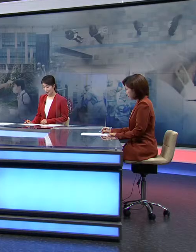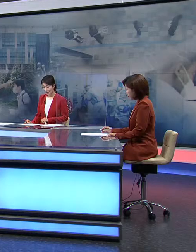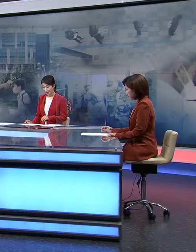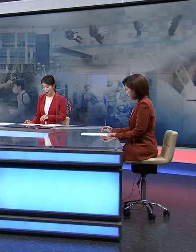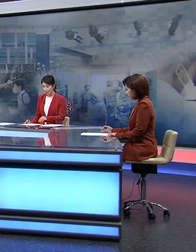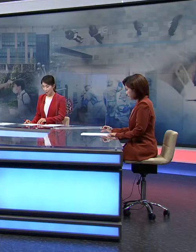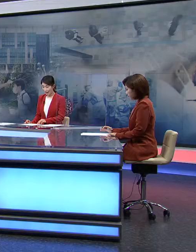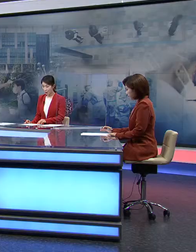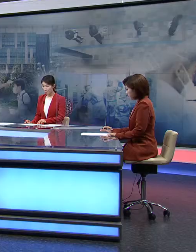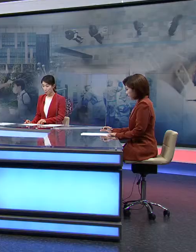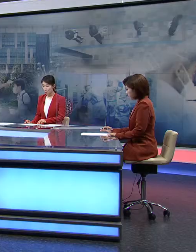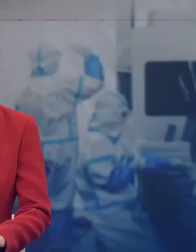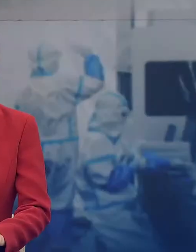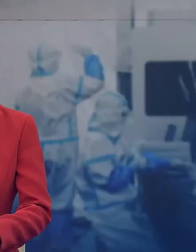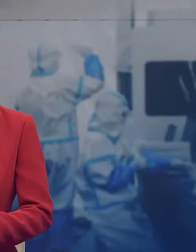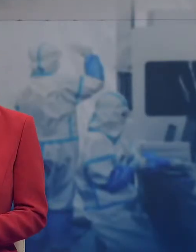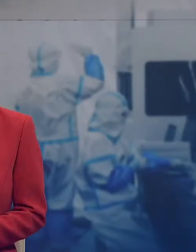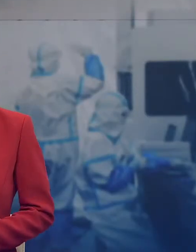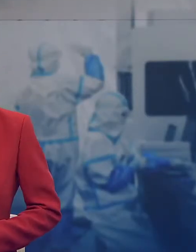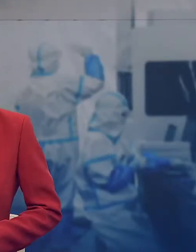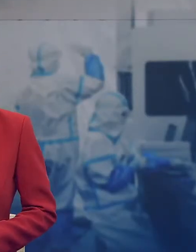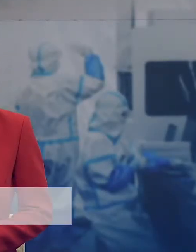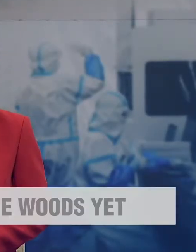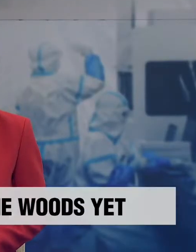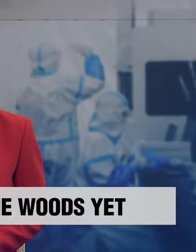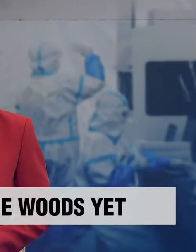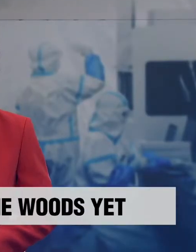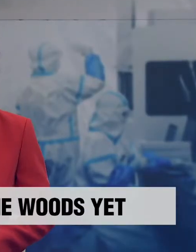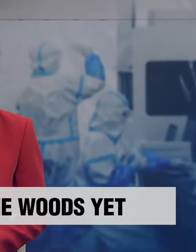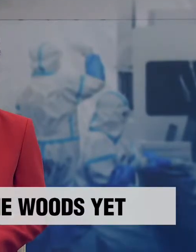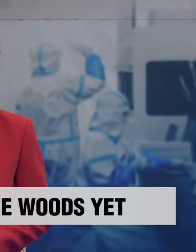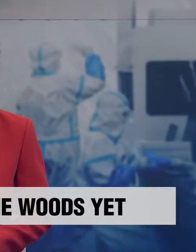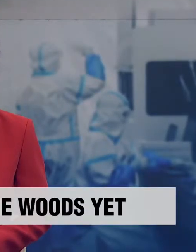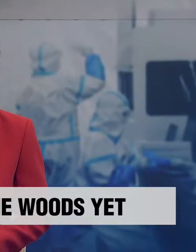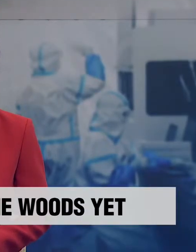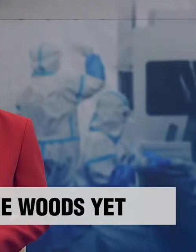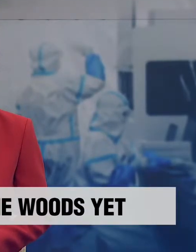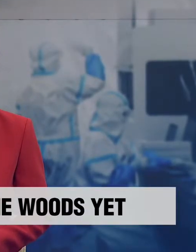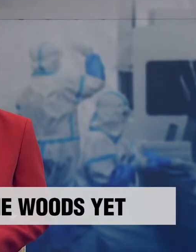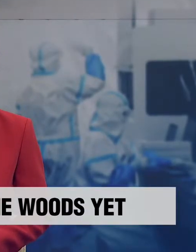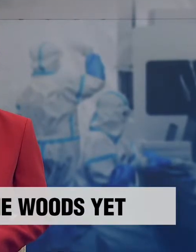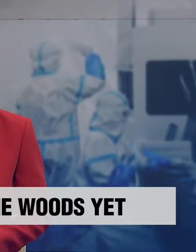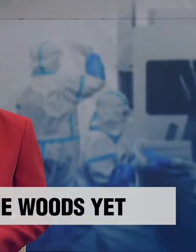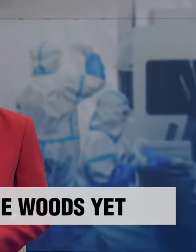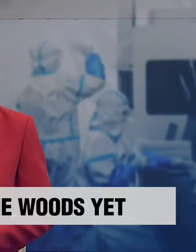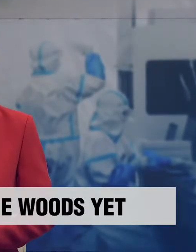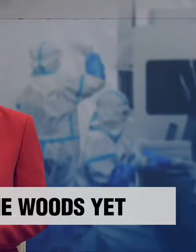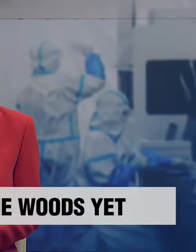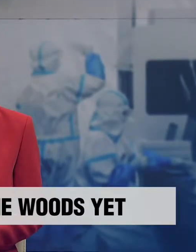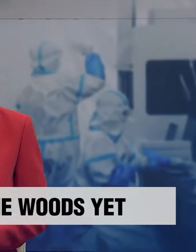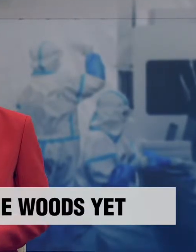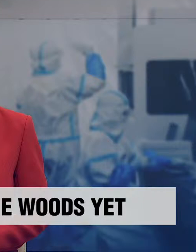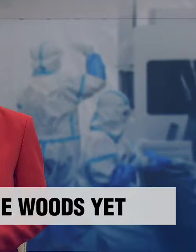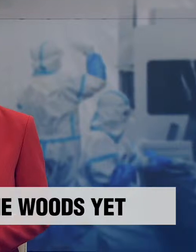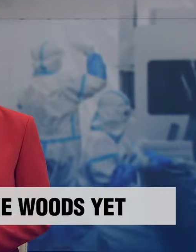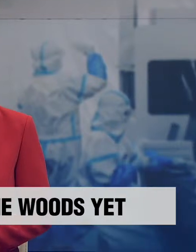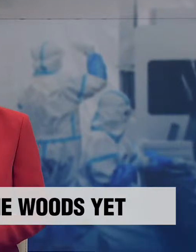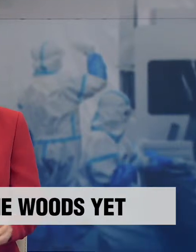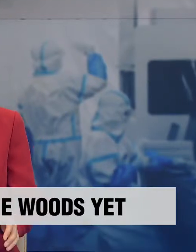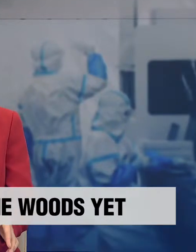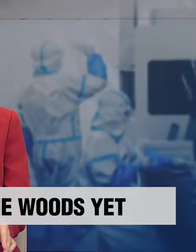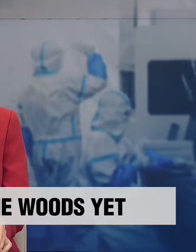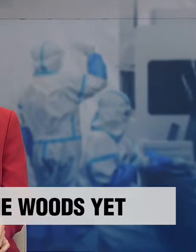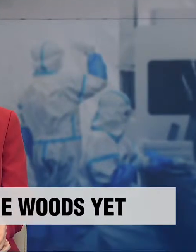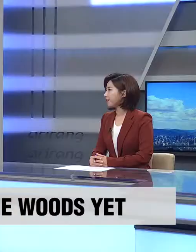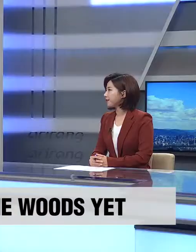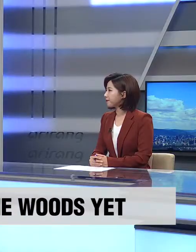that. Now, for more on the latest with regard to the pandemic here in Korea, I have our Yun Jung-min in the studio. Welcome,